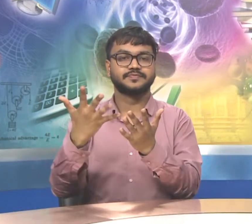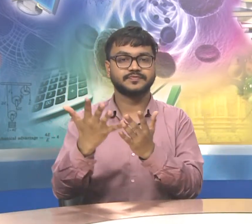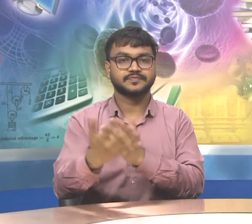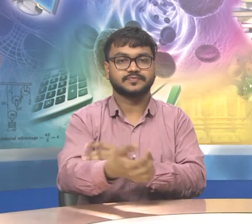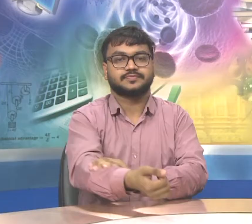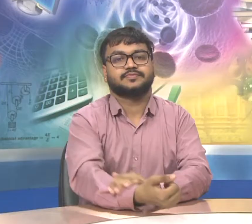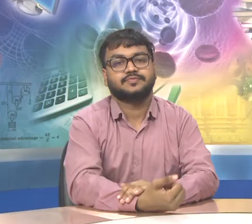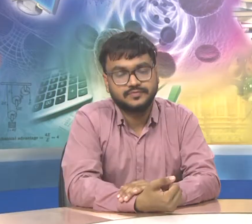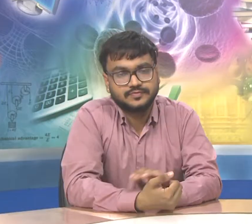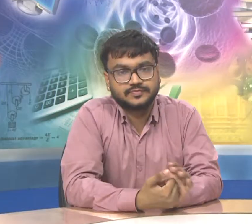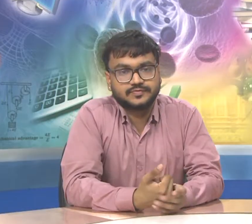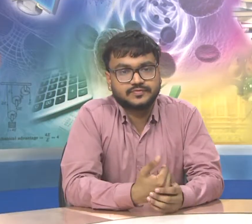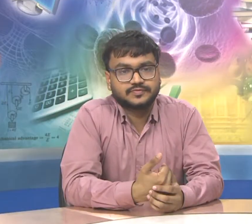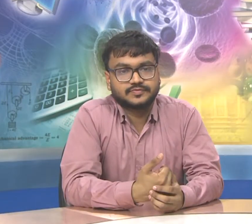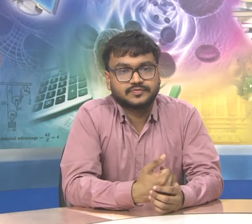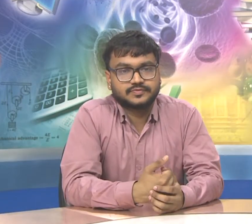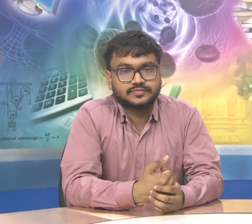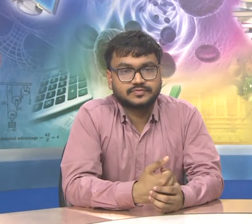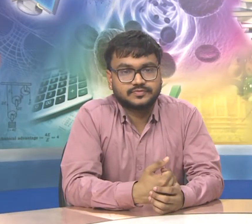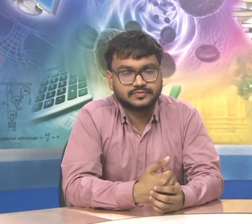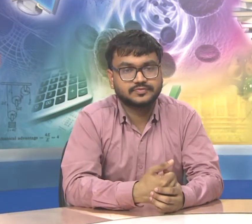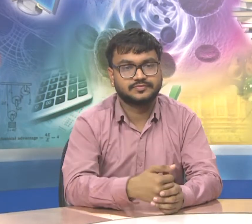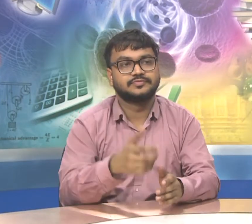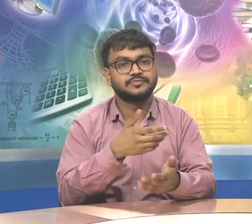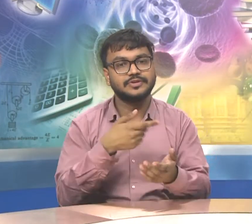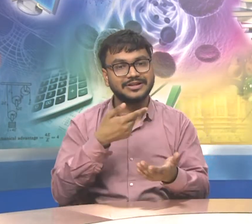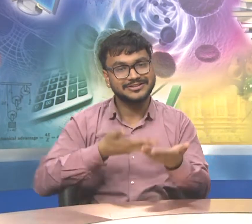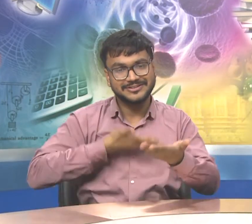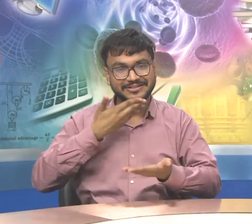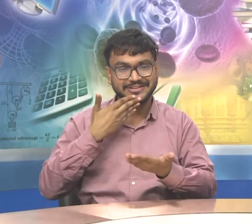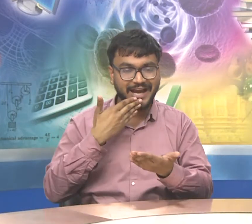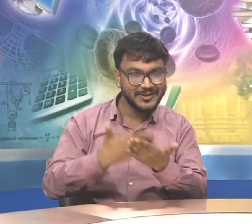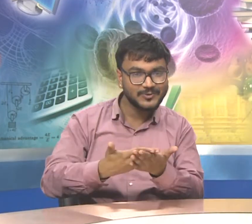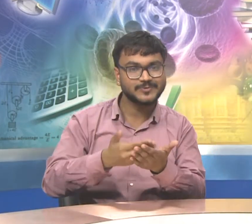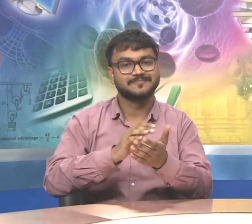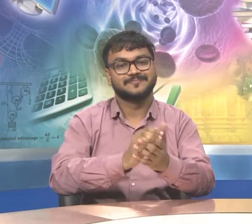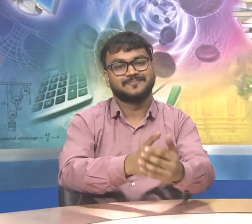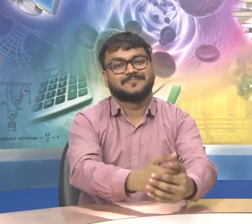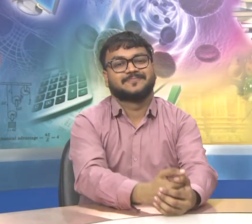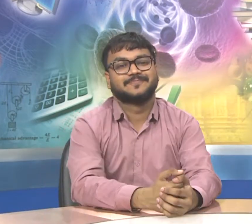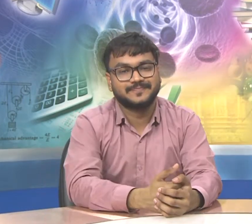Thank you.